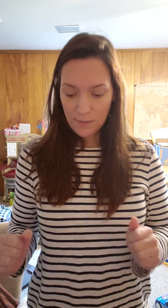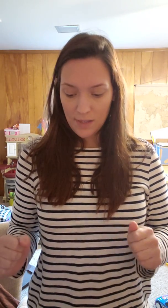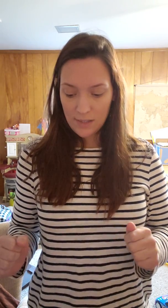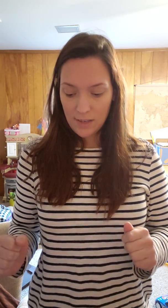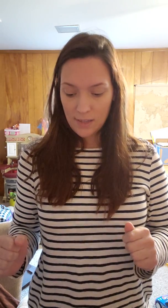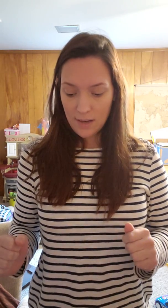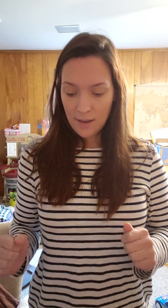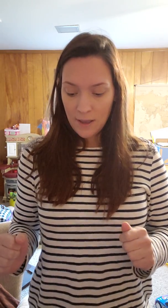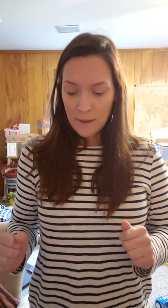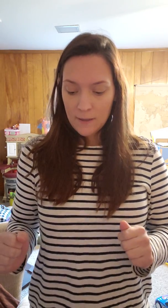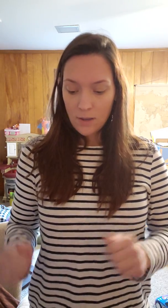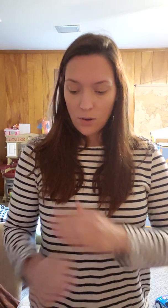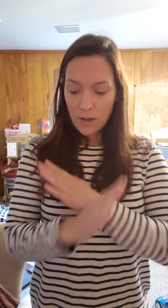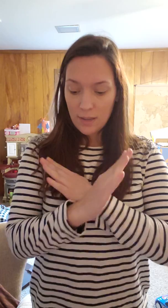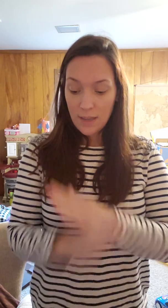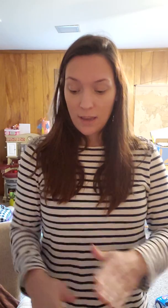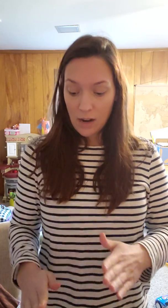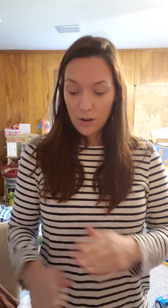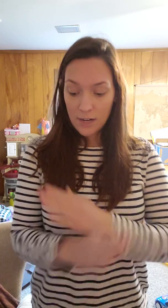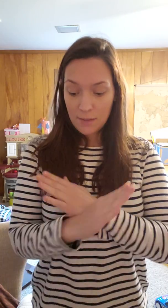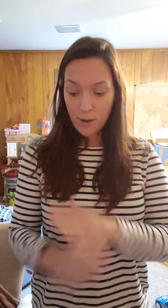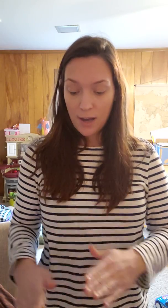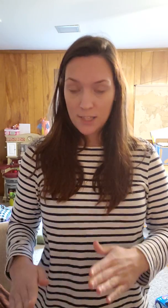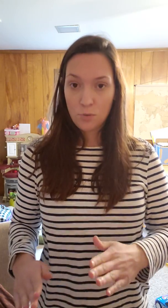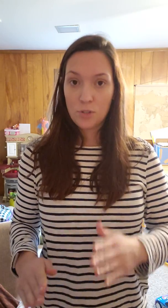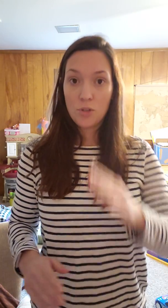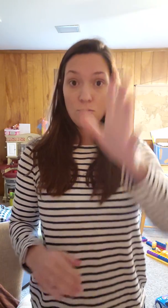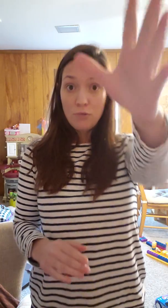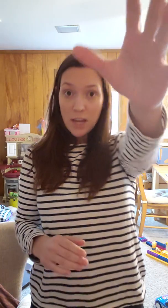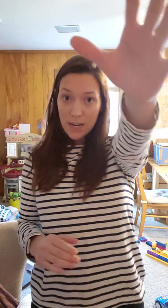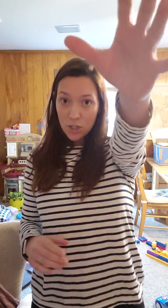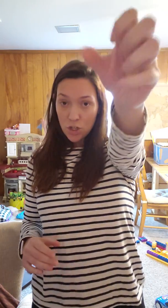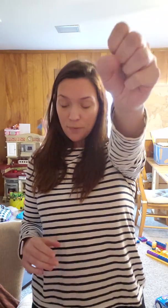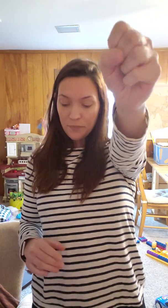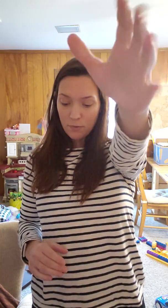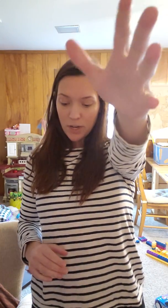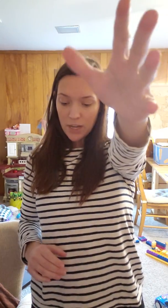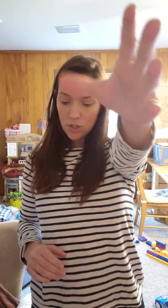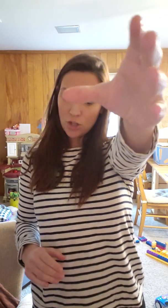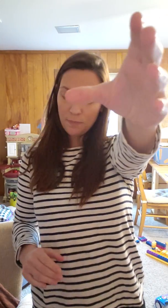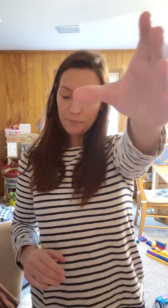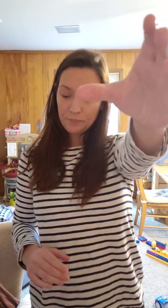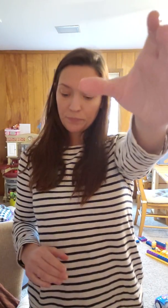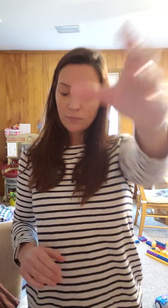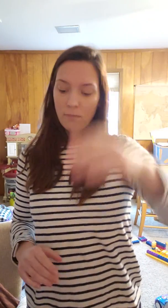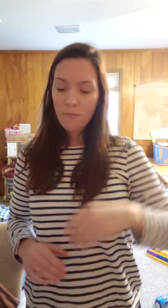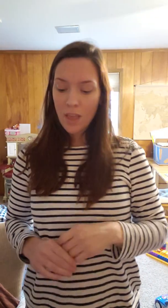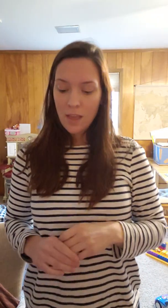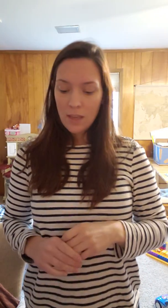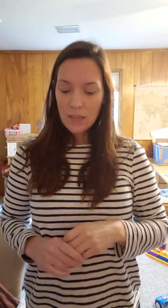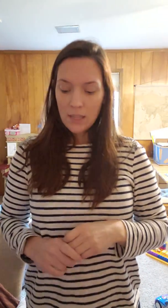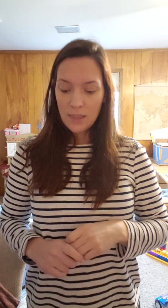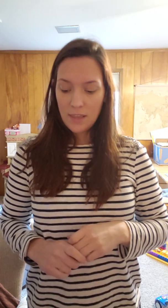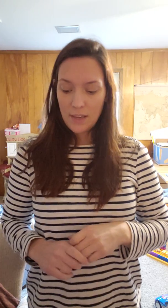some things easy so cannot or it's impossible to reach reach the